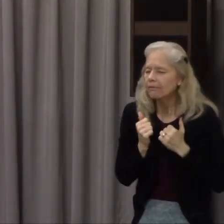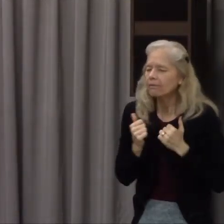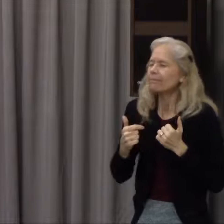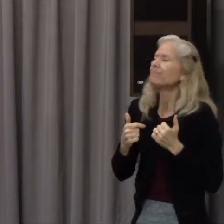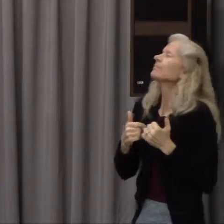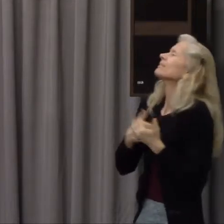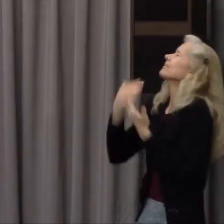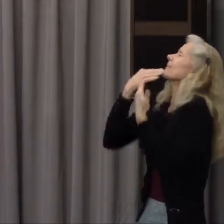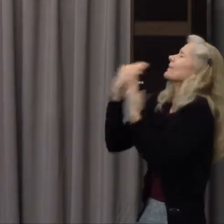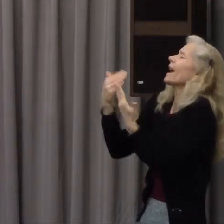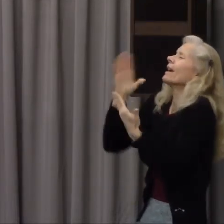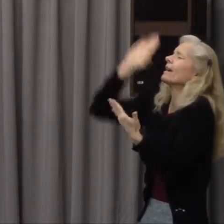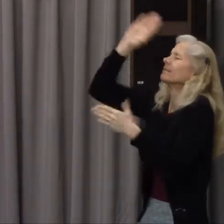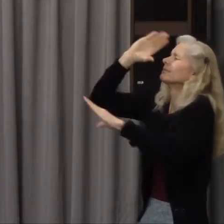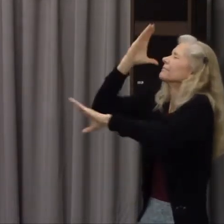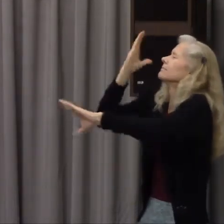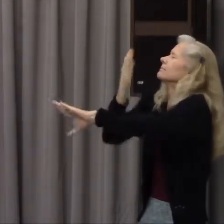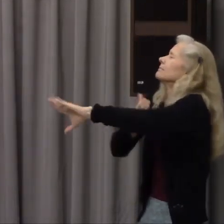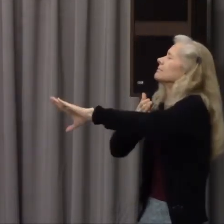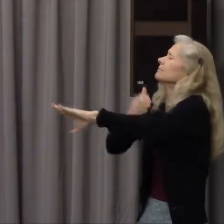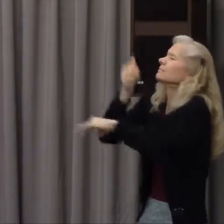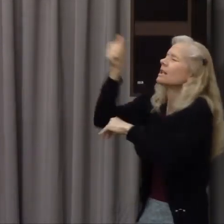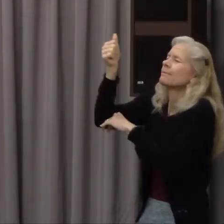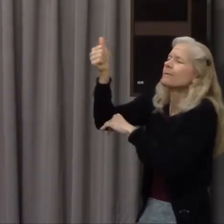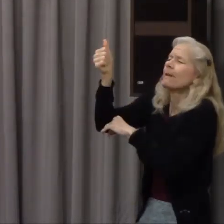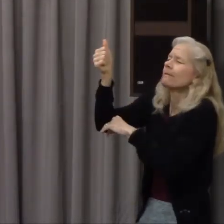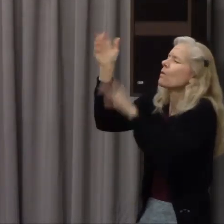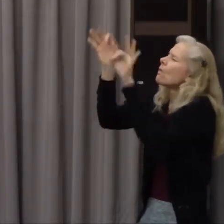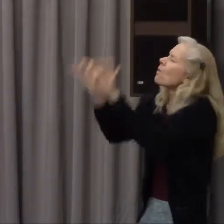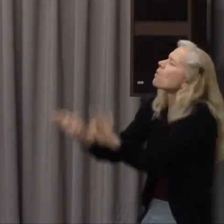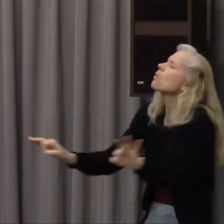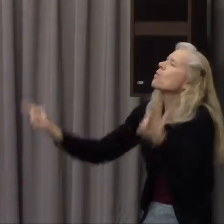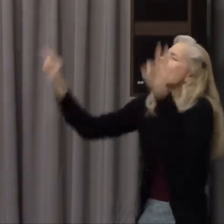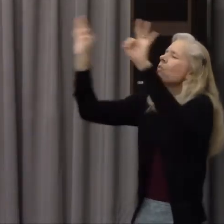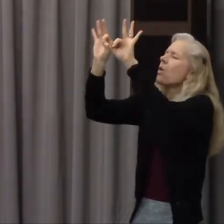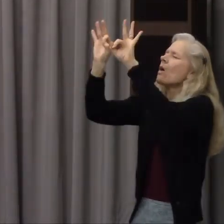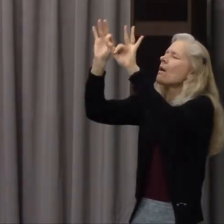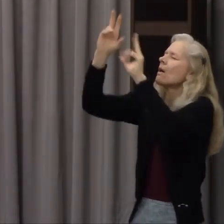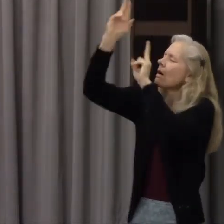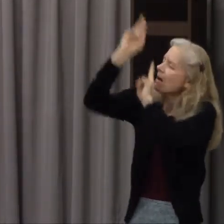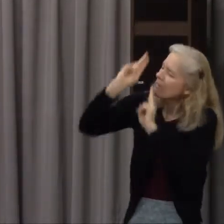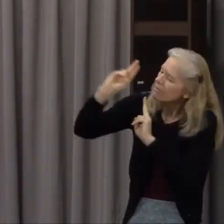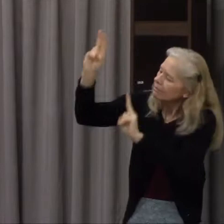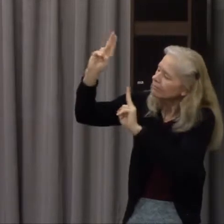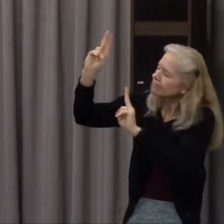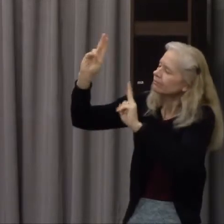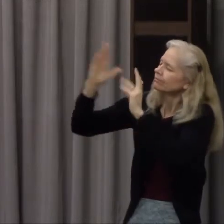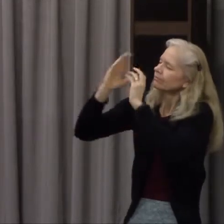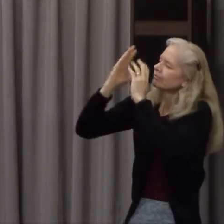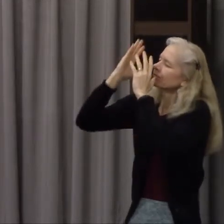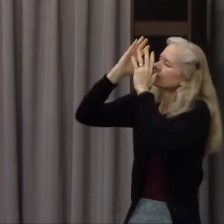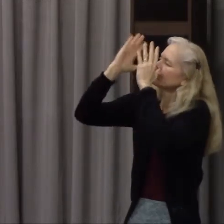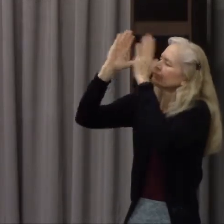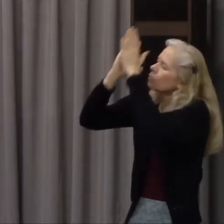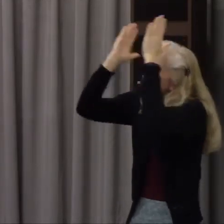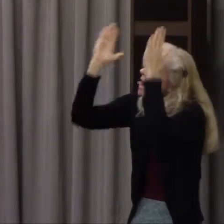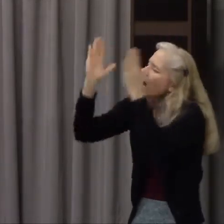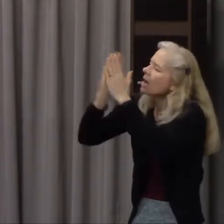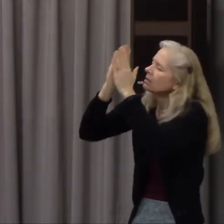church and every Bible-believing church. He's the one we'll worship. He's the one who'll judge the